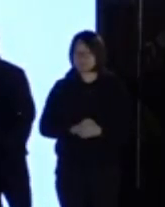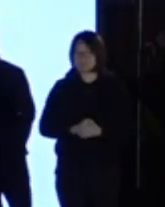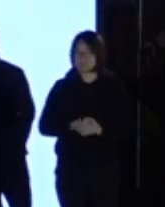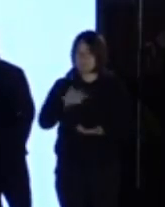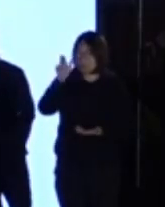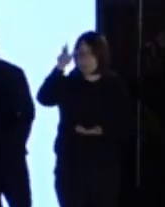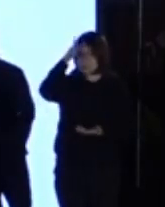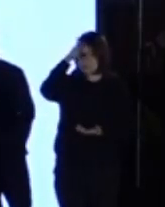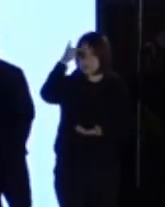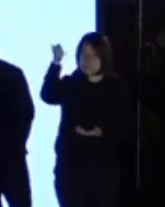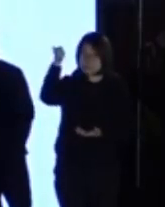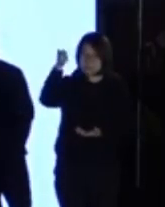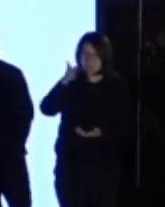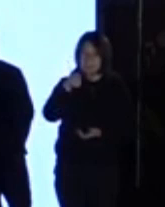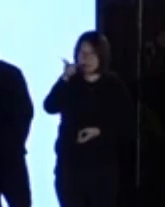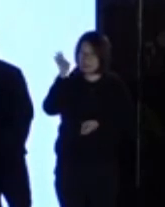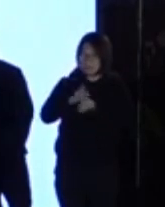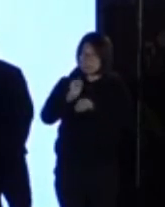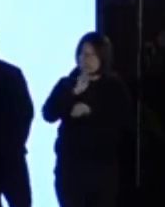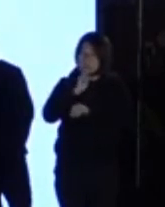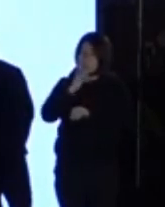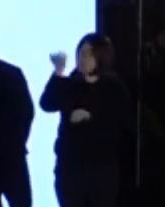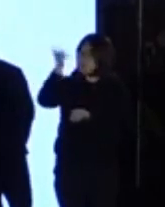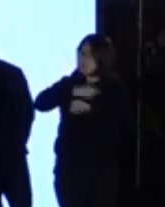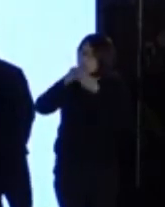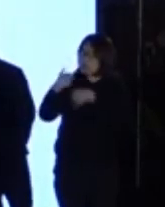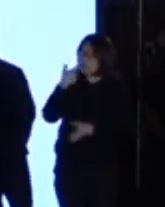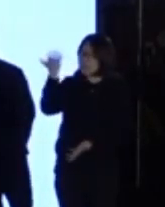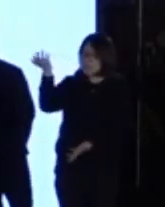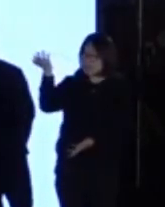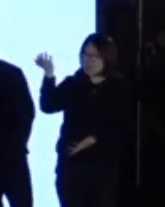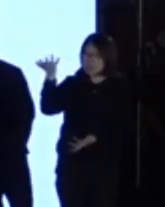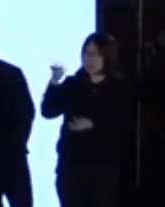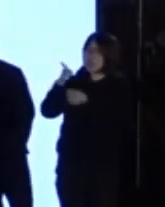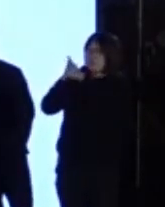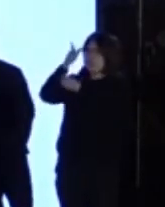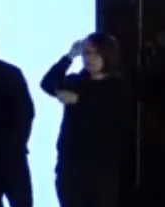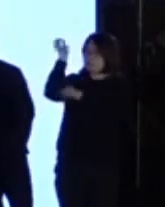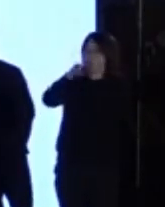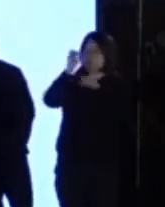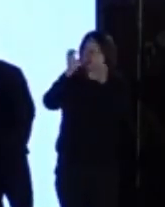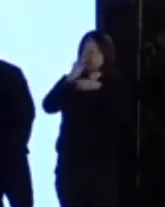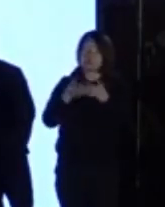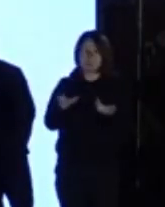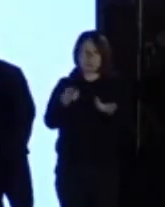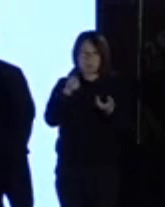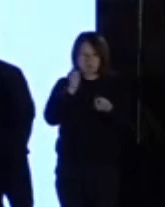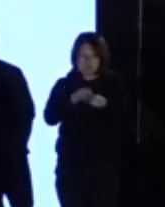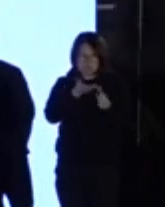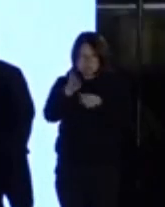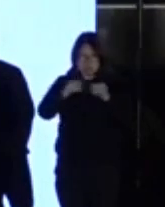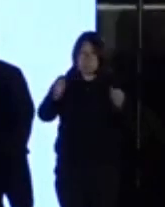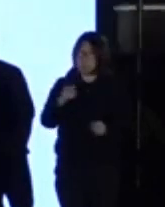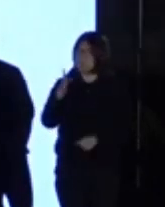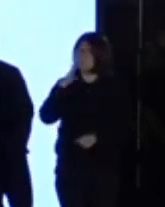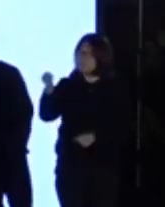high-ranking officials only know how to whitewash, hoping to talk the problem away. Earlier, Lord Chi Kwong, Secretary of Labour